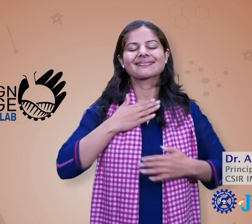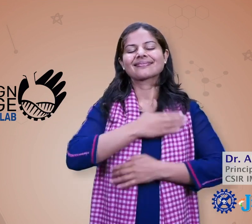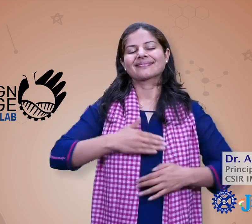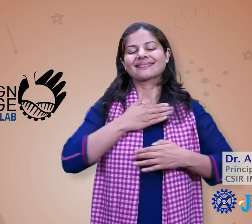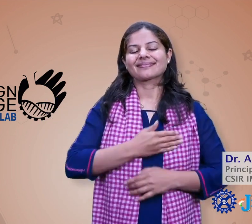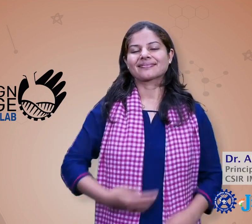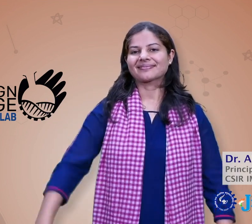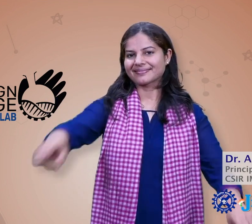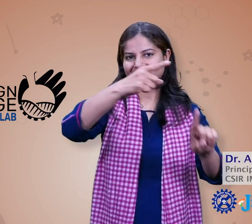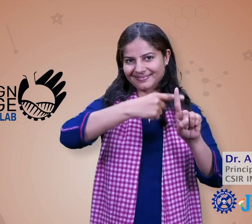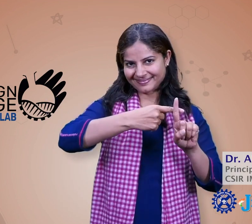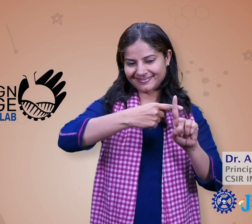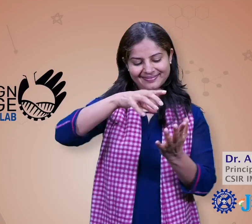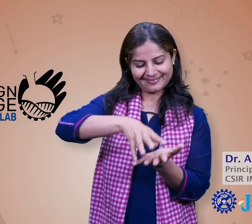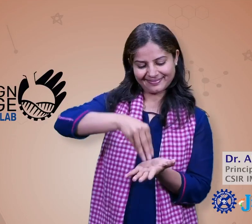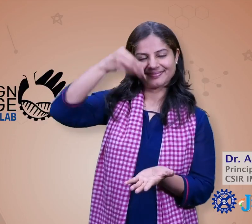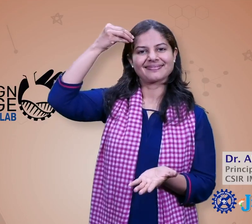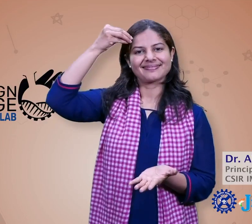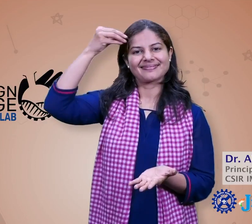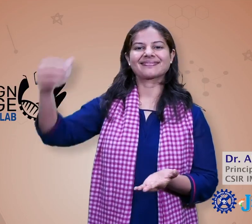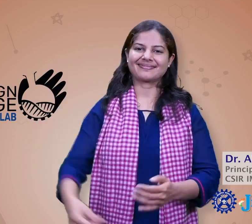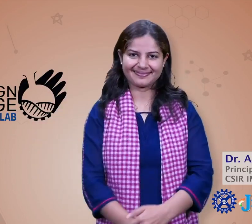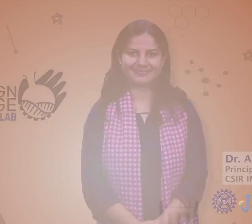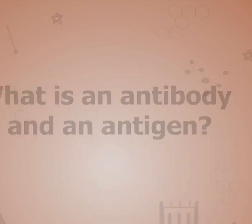hope you enjoy and learn with us.